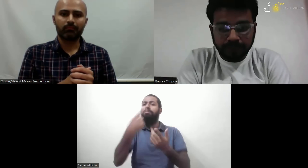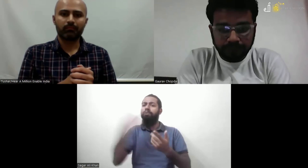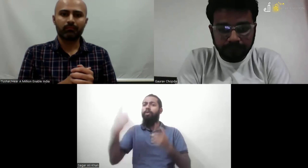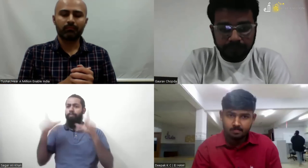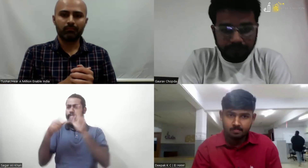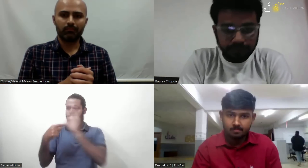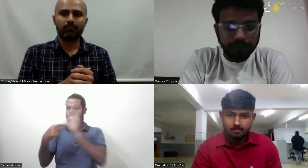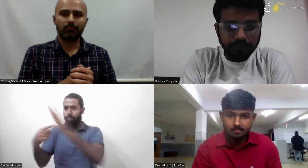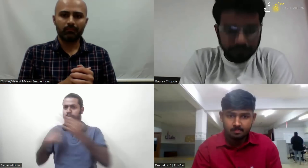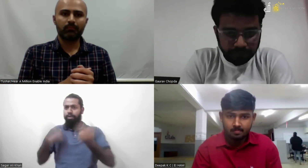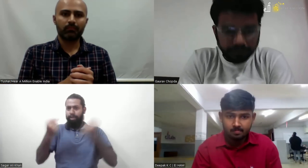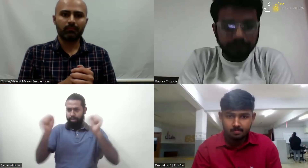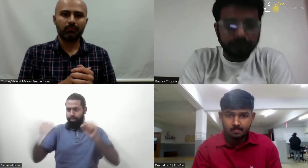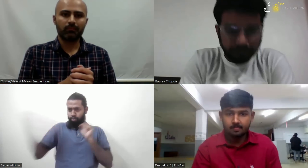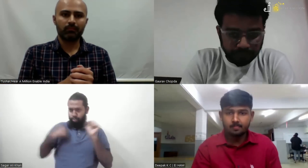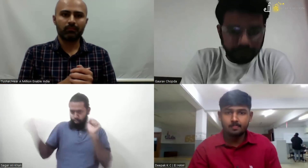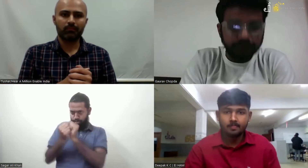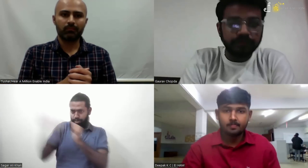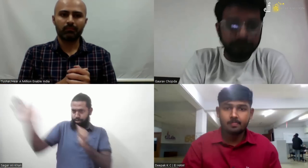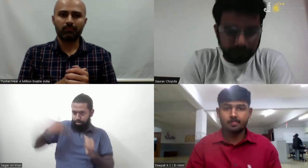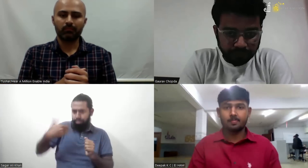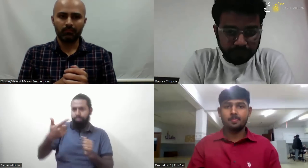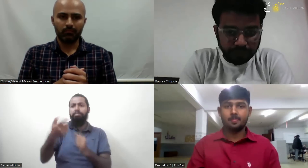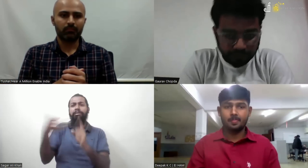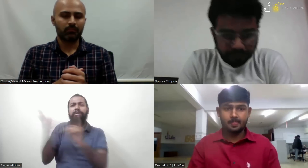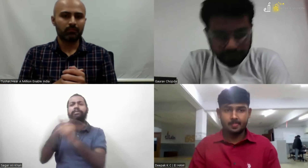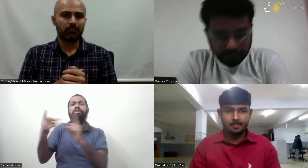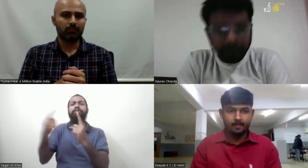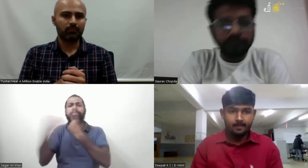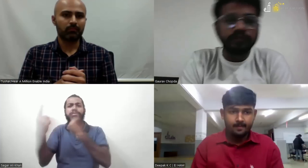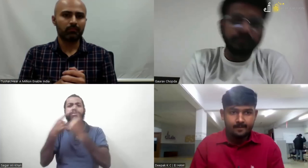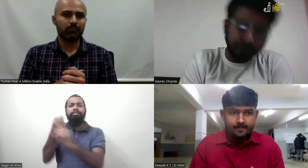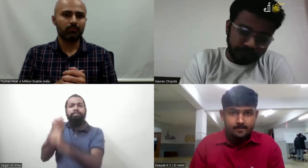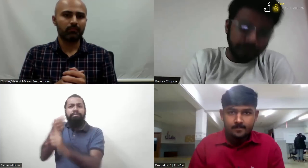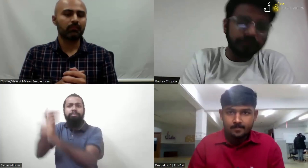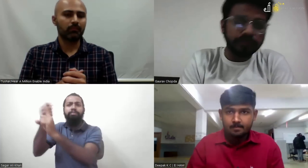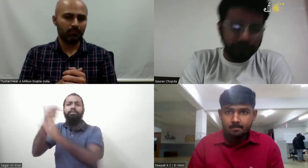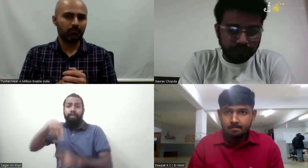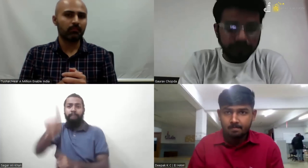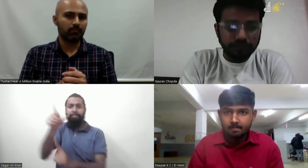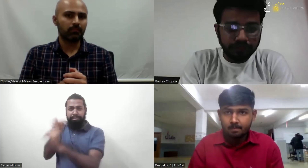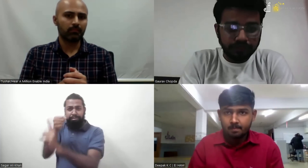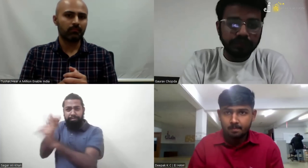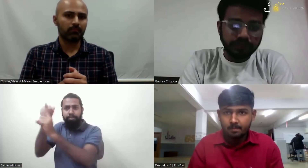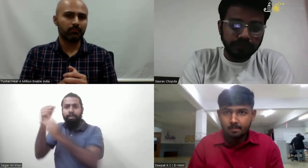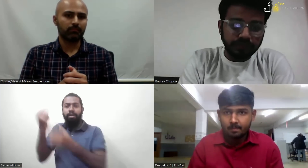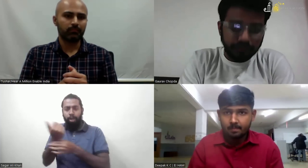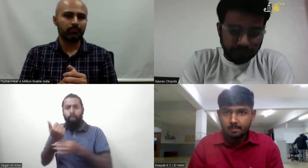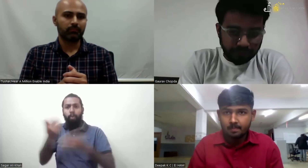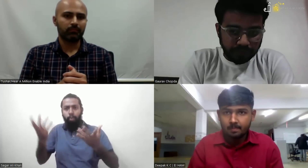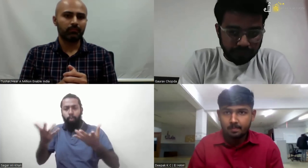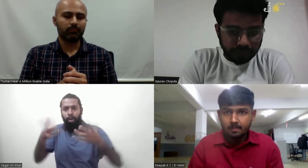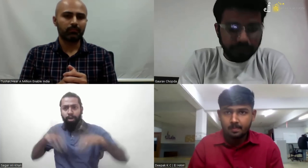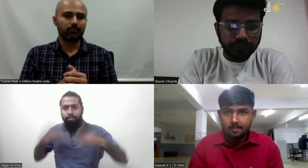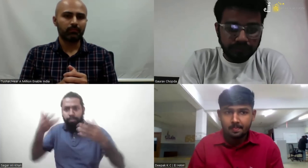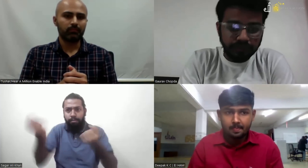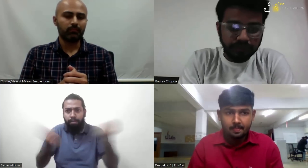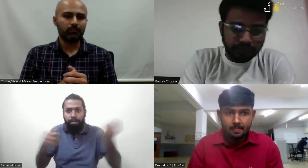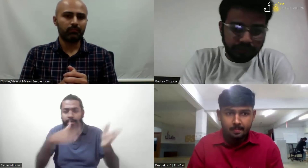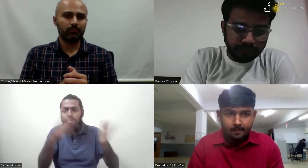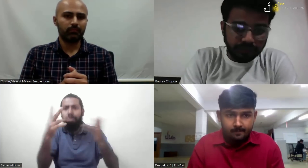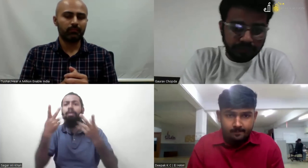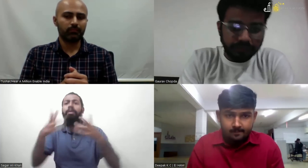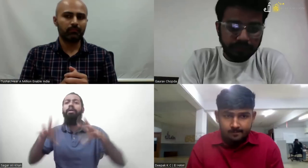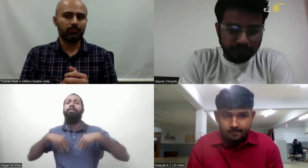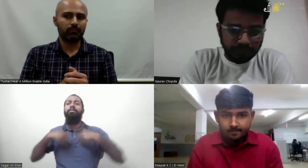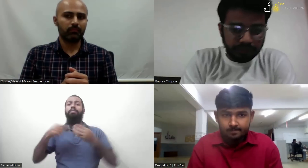you can tell them that yeah, I can show you proof that yeah, I can drive car. You need to try and talk to